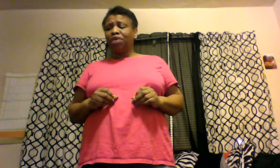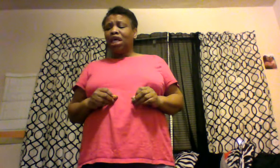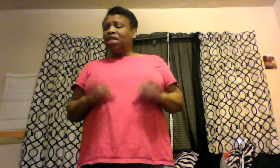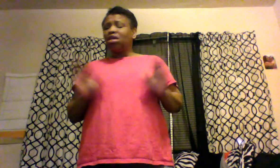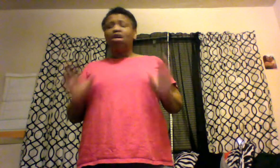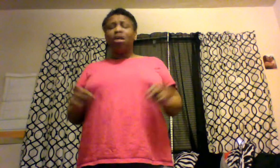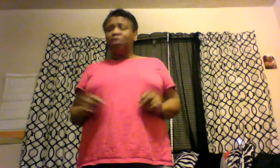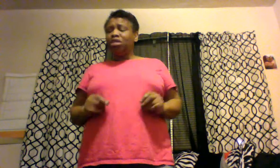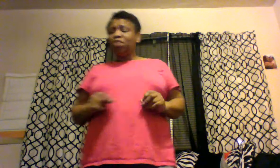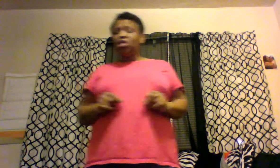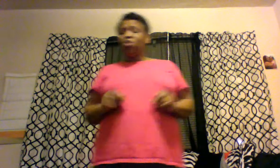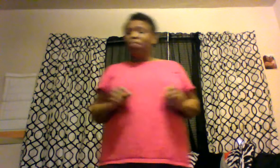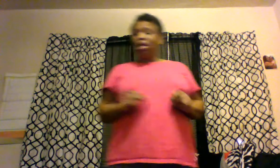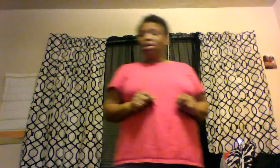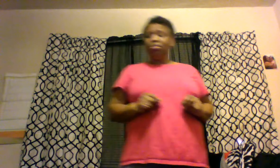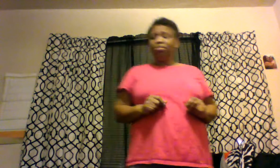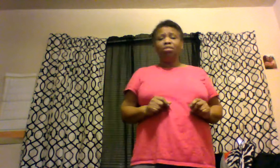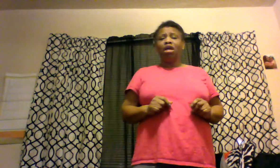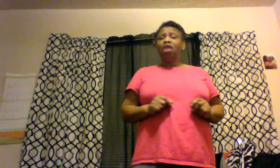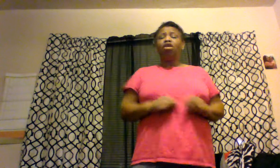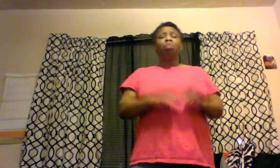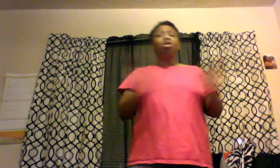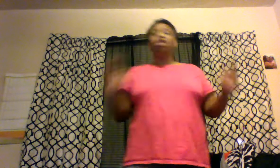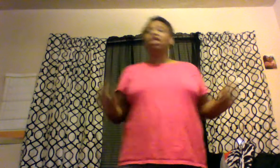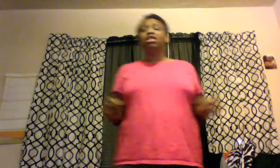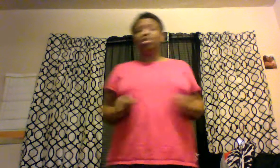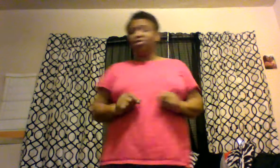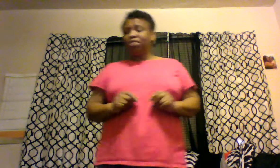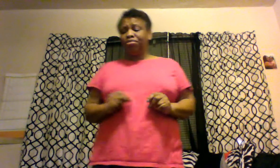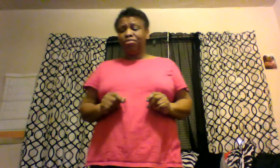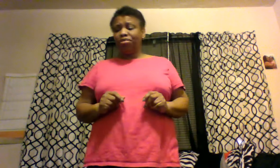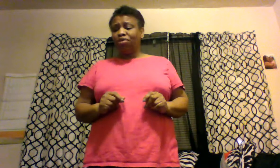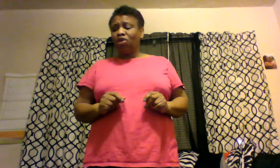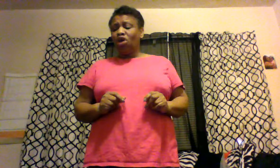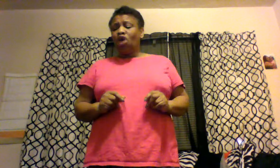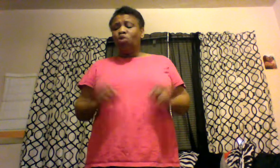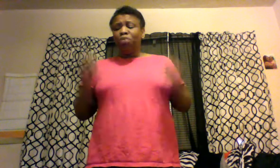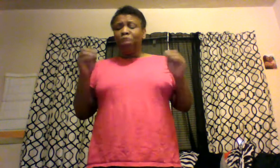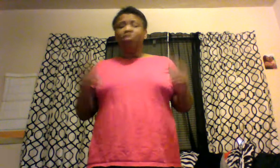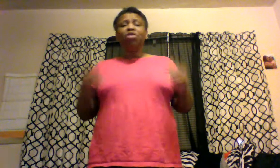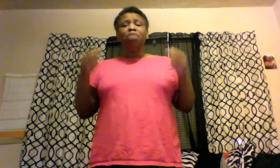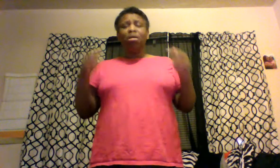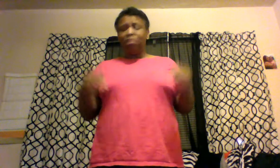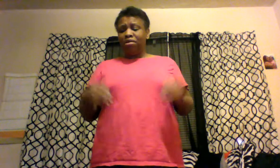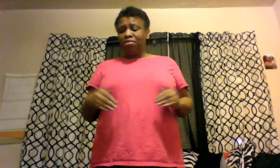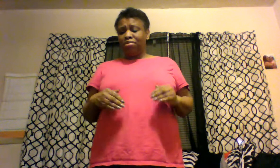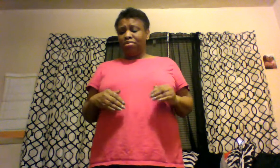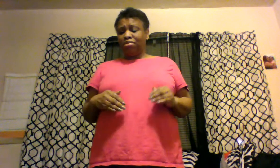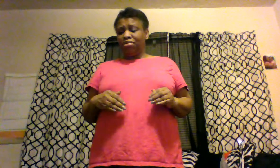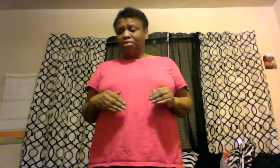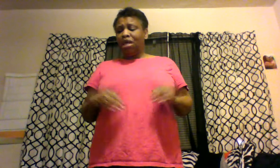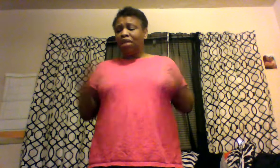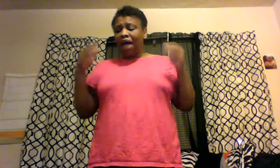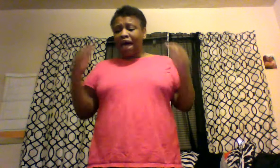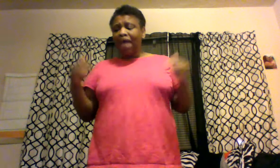His accomplishments were many and are part of history. When people remember the I Have a